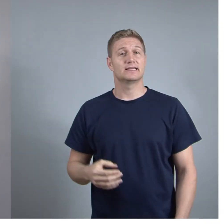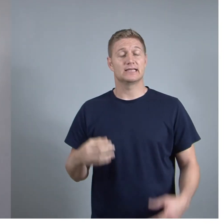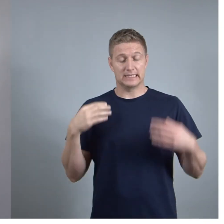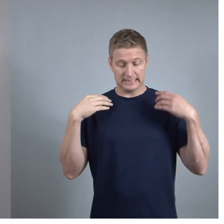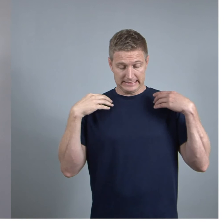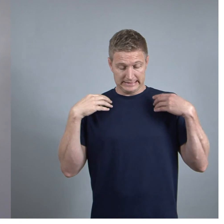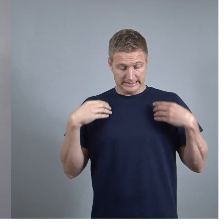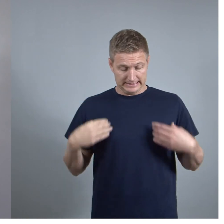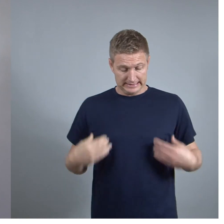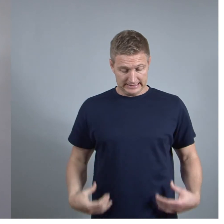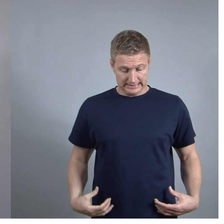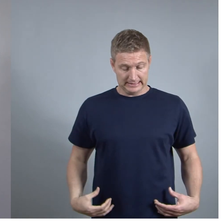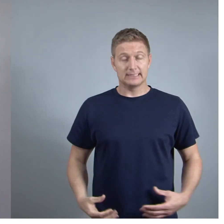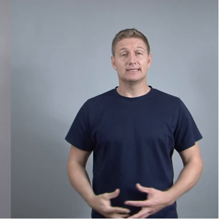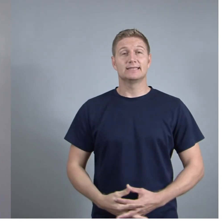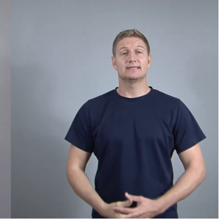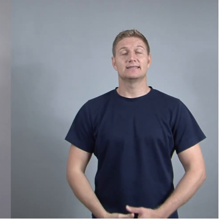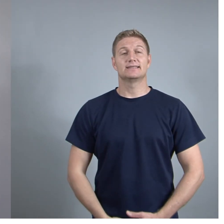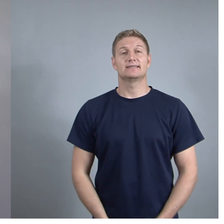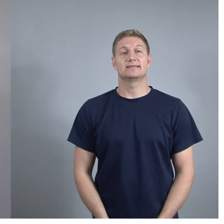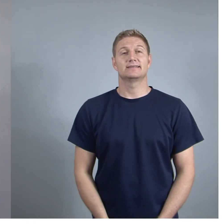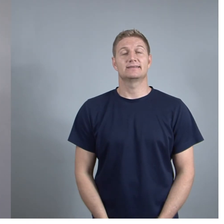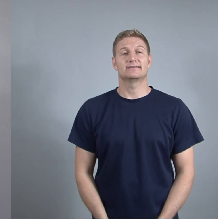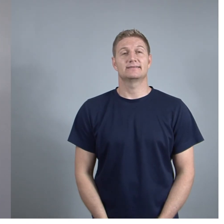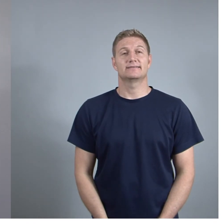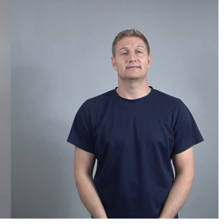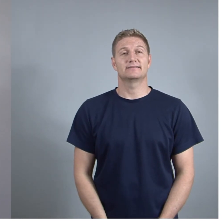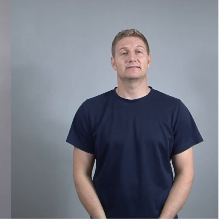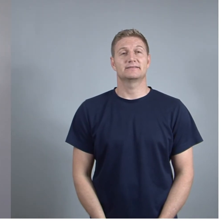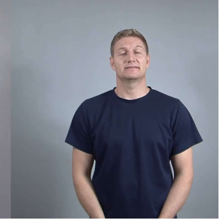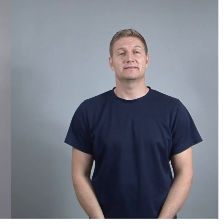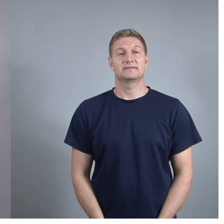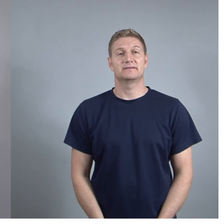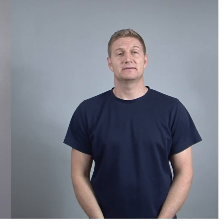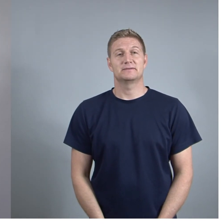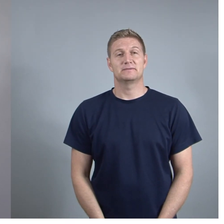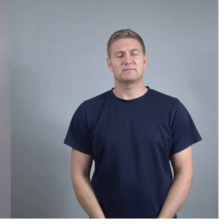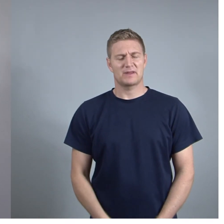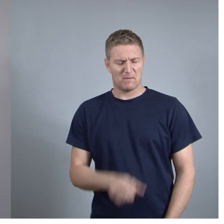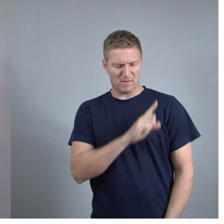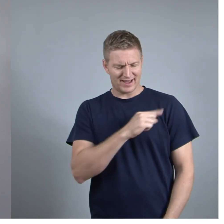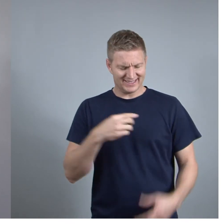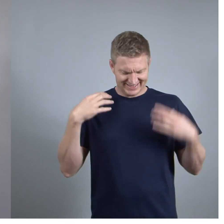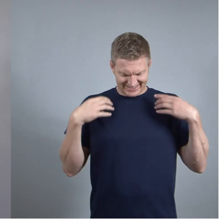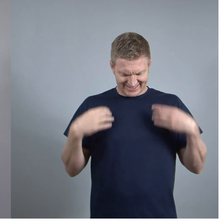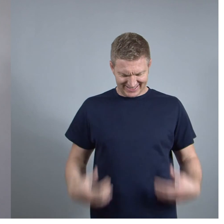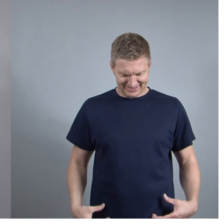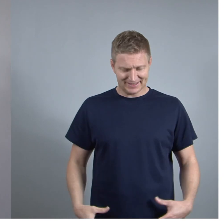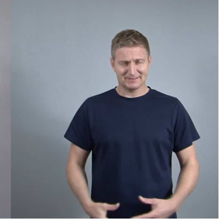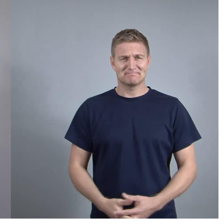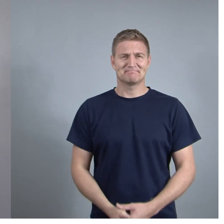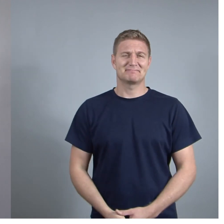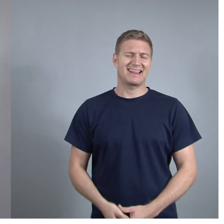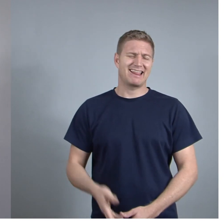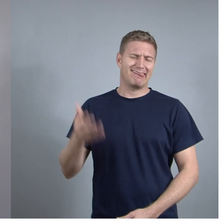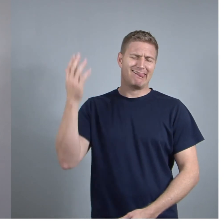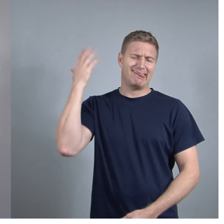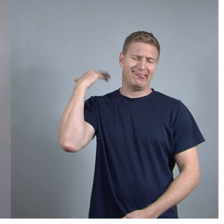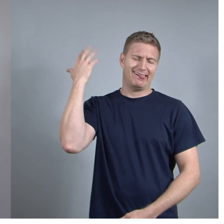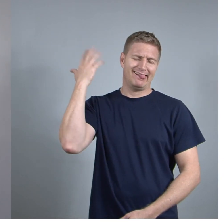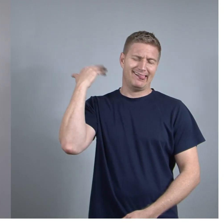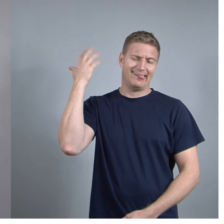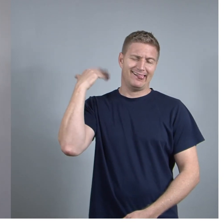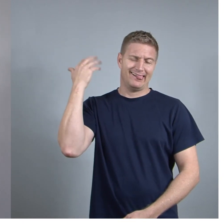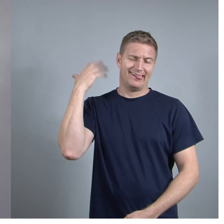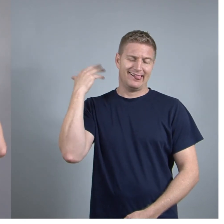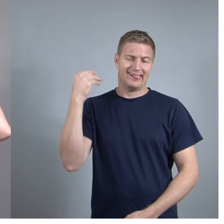Sunday. Now, why is this Sunday? It's some reverends or pastors,